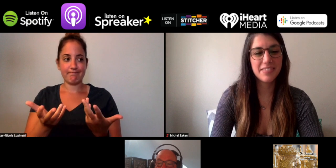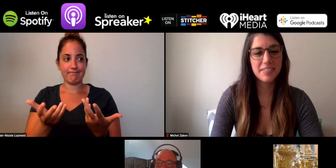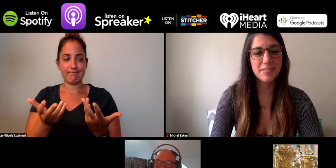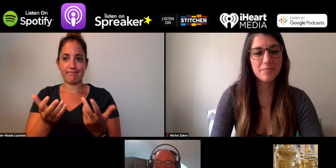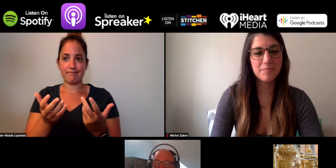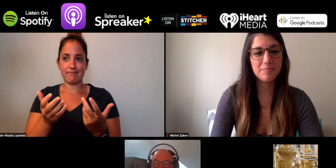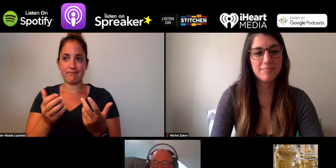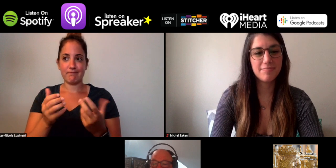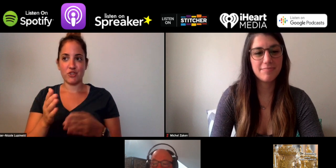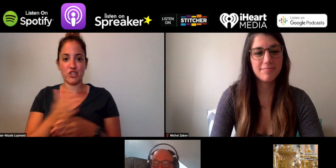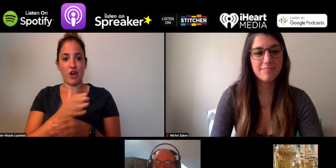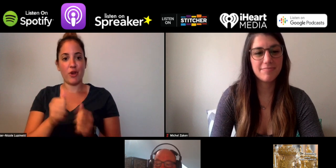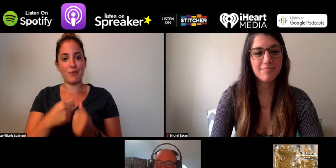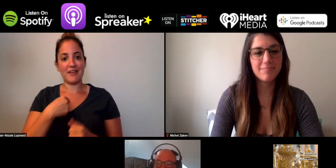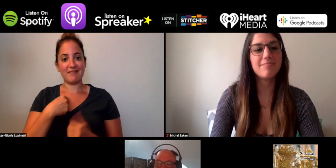sharing with me.